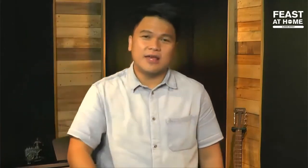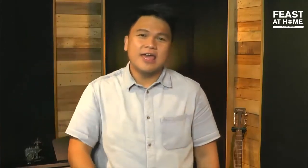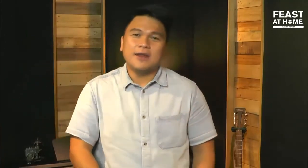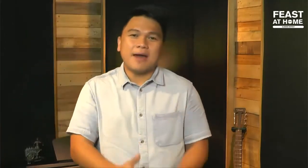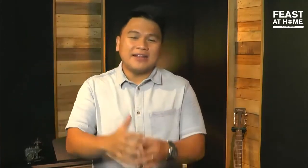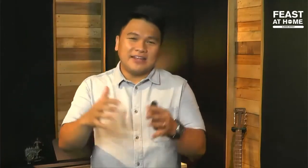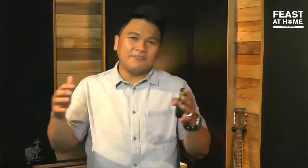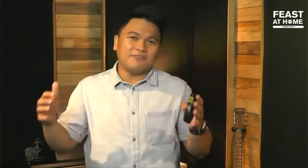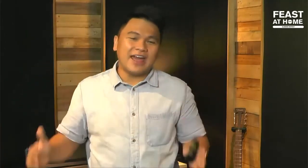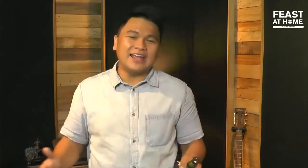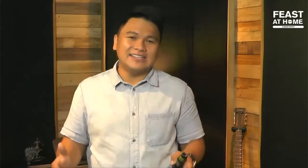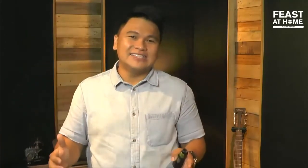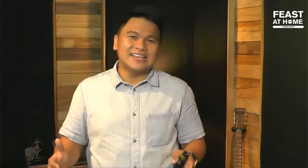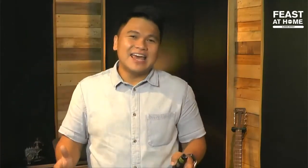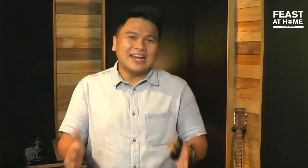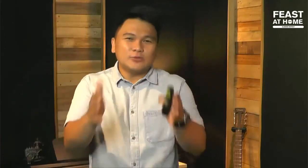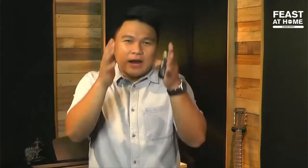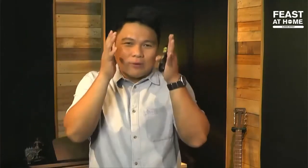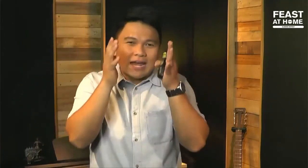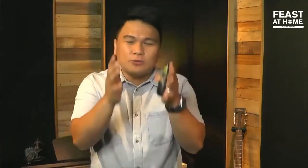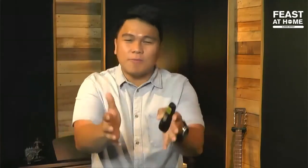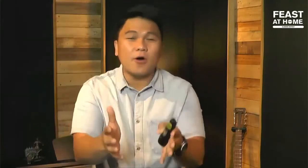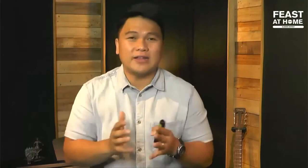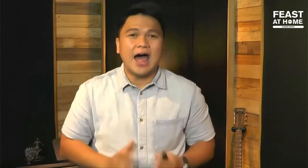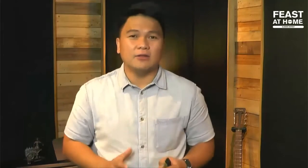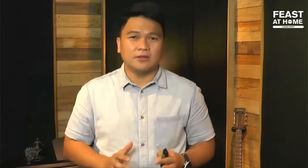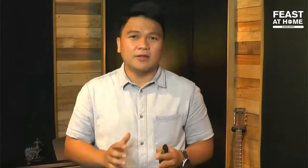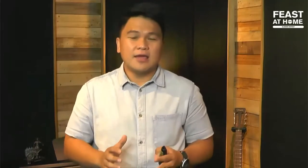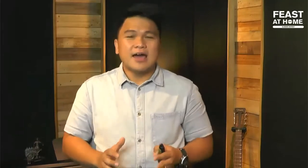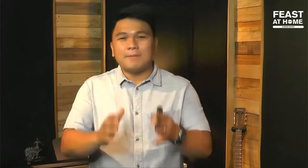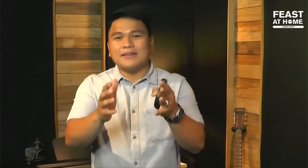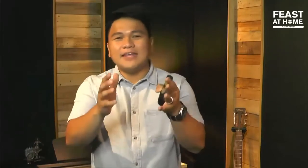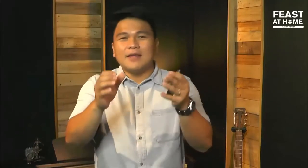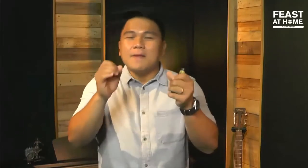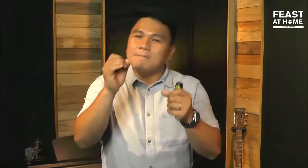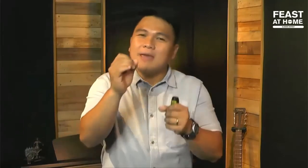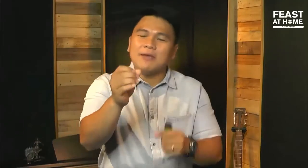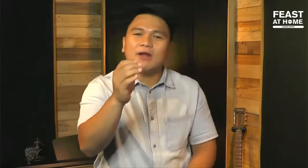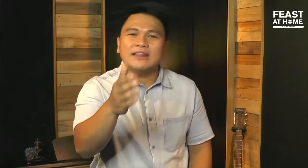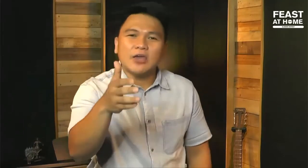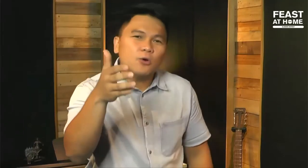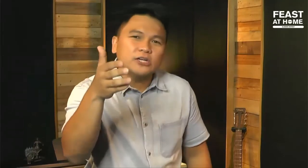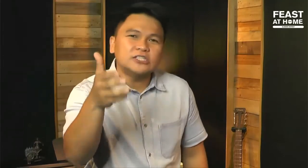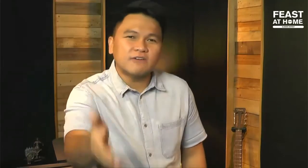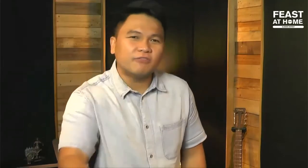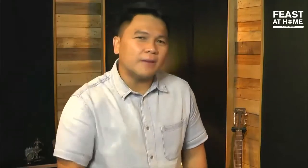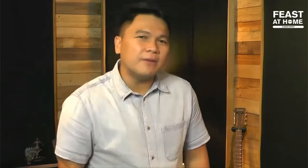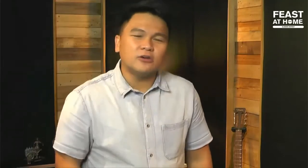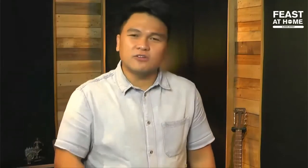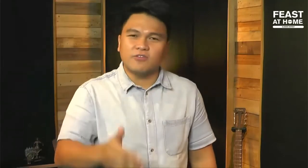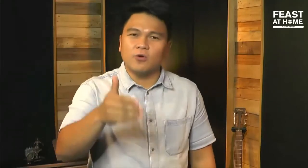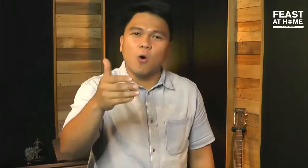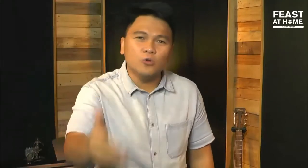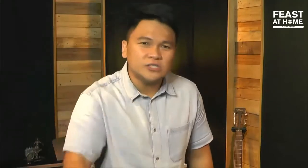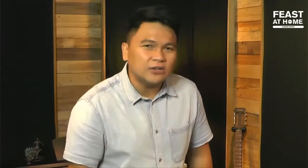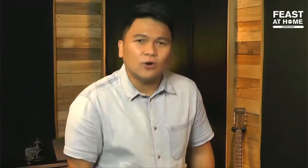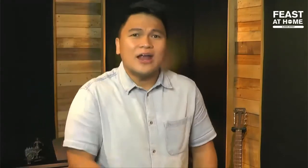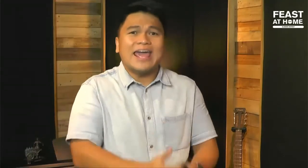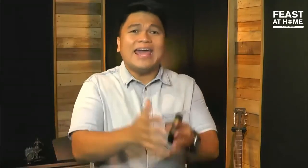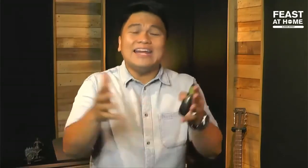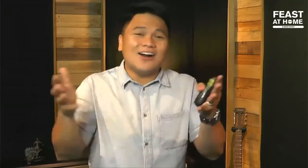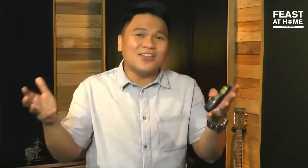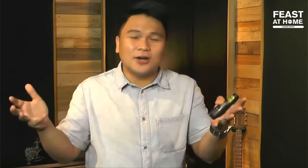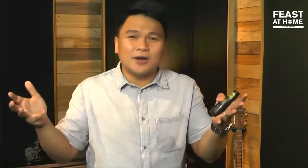curse. And my dear friends, here's what I would like to point out. Kapatid, maybe right now you are suffering because of your own sin